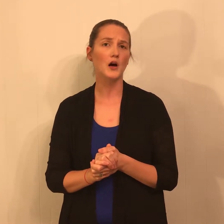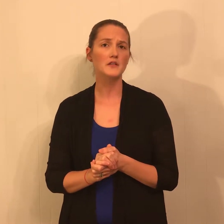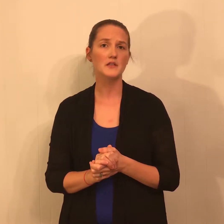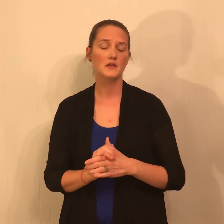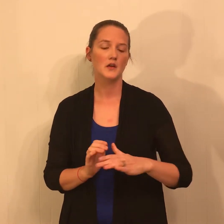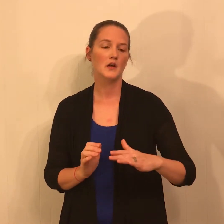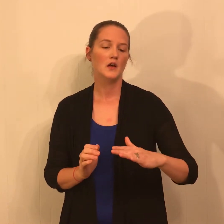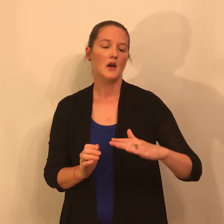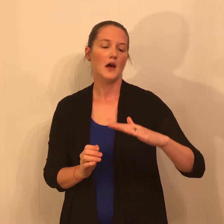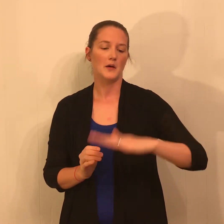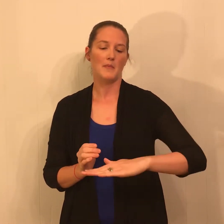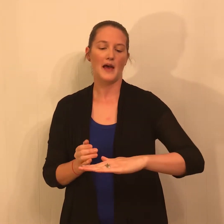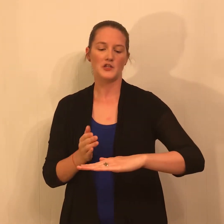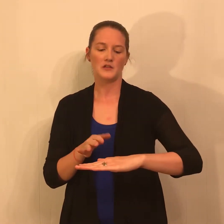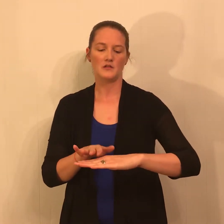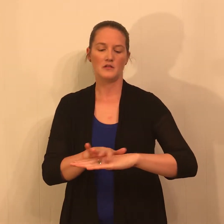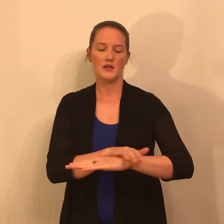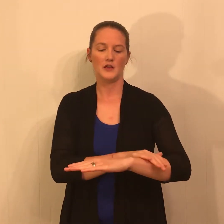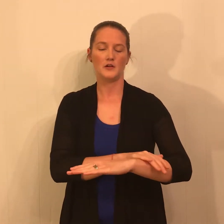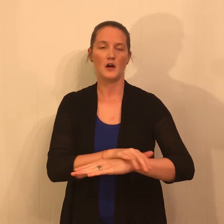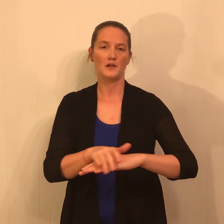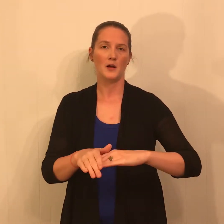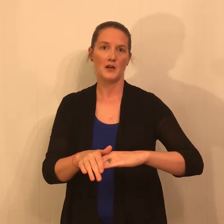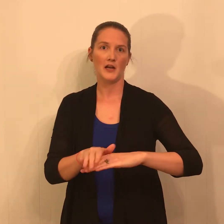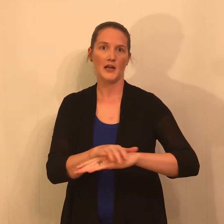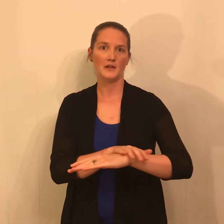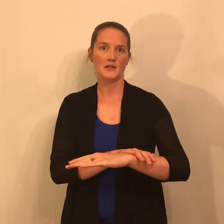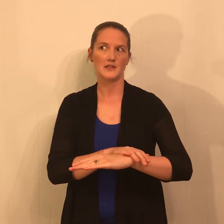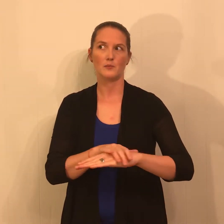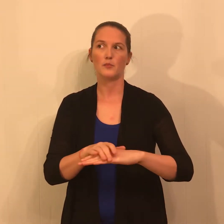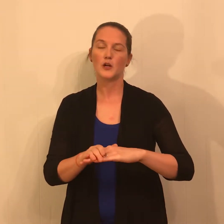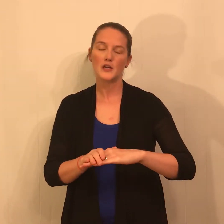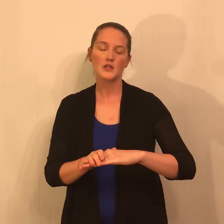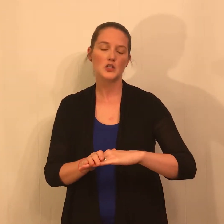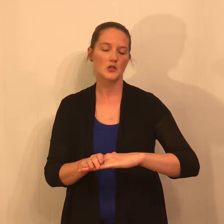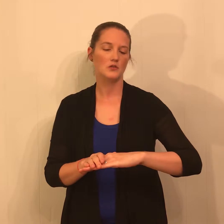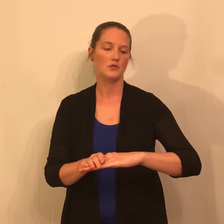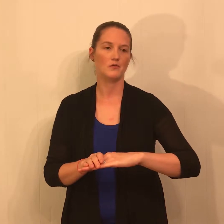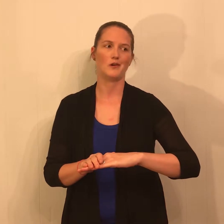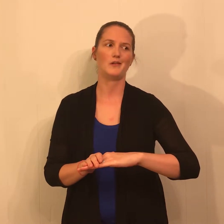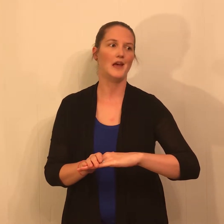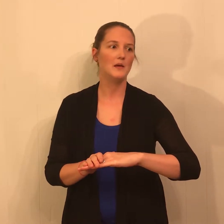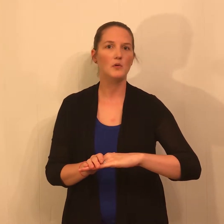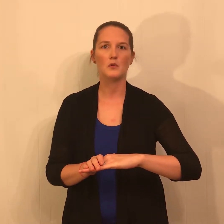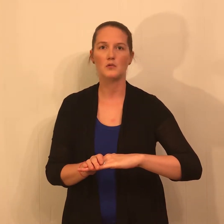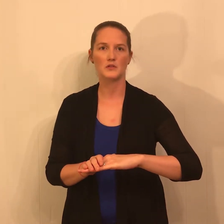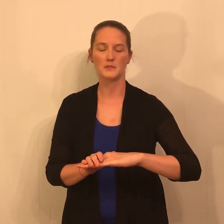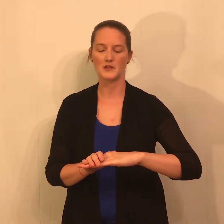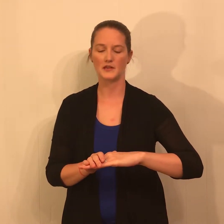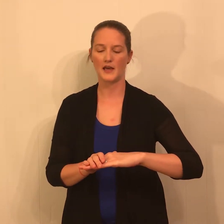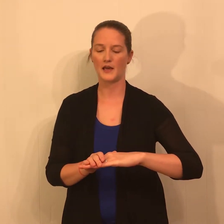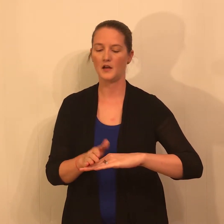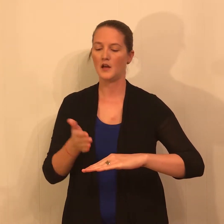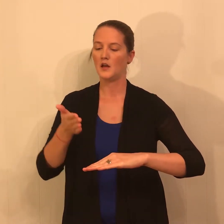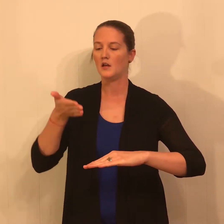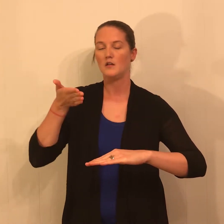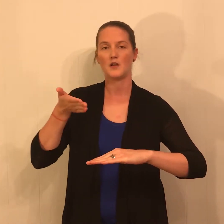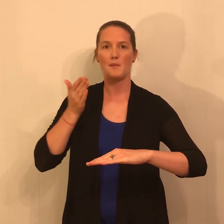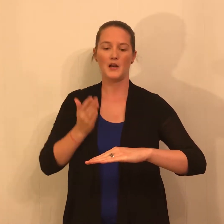Across. Imagine that your non-dominant hand is a bridge or a table, something like that. Dominant